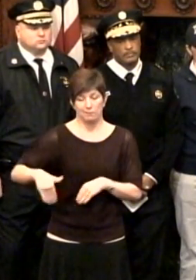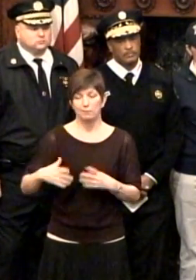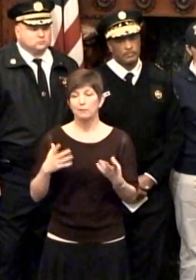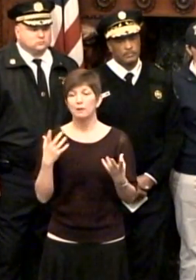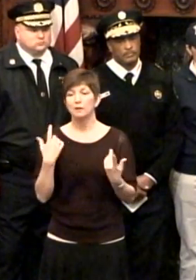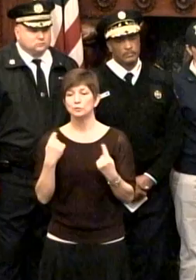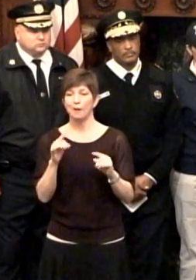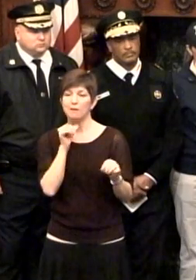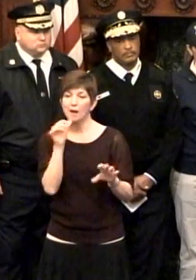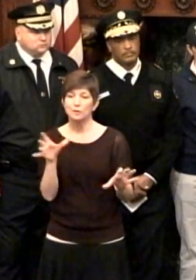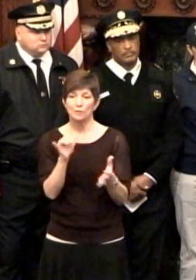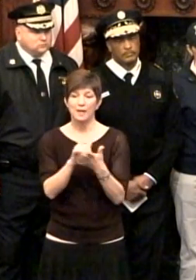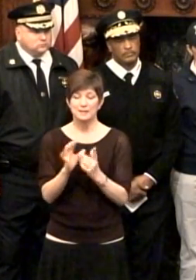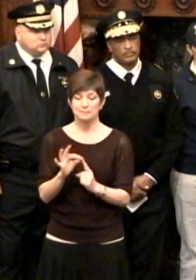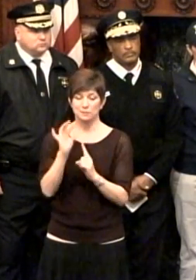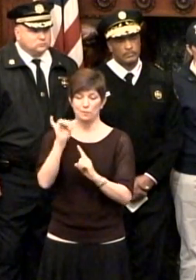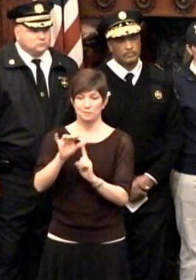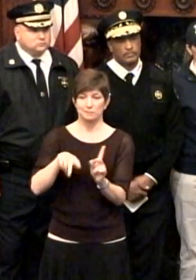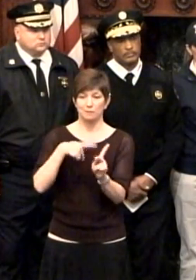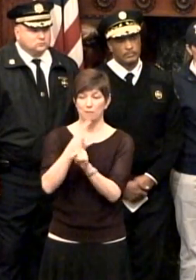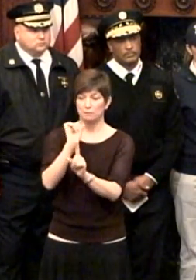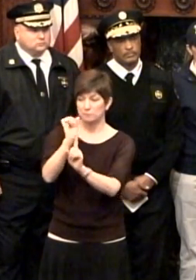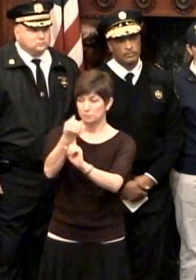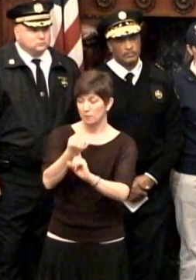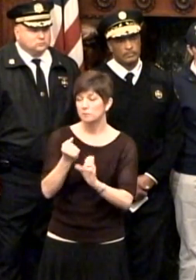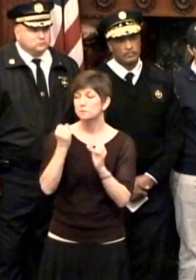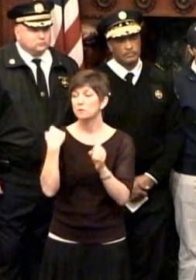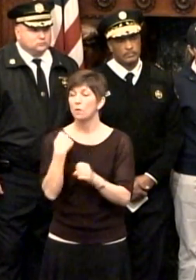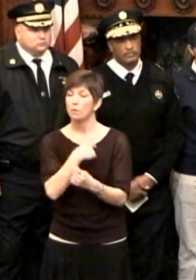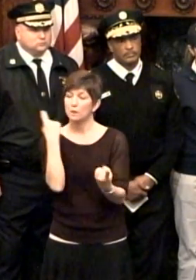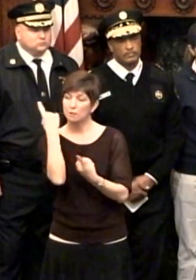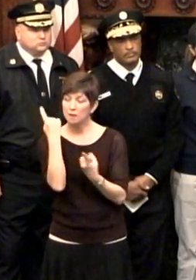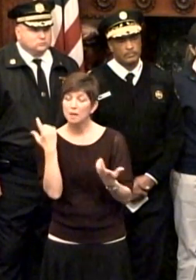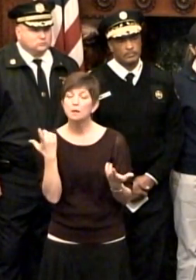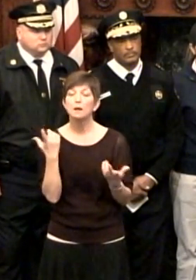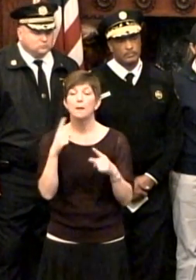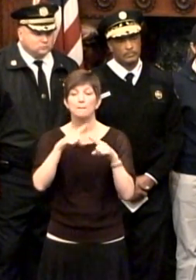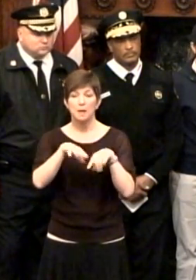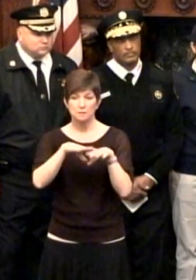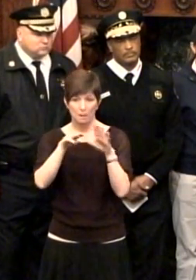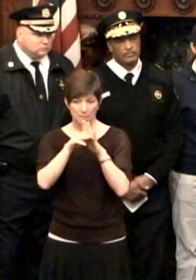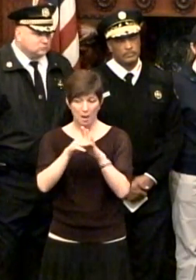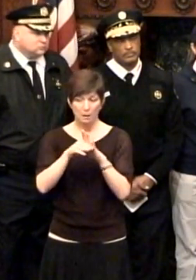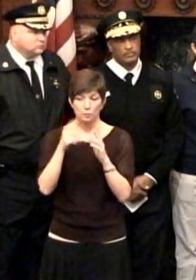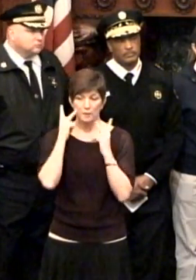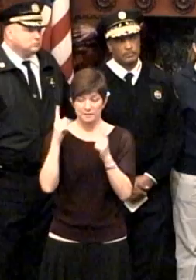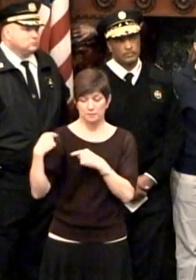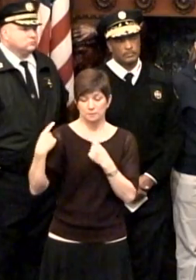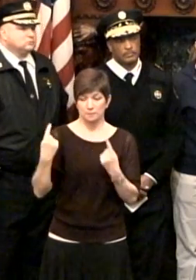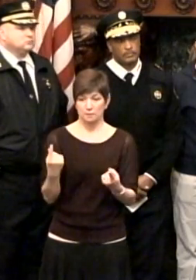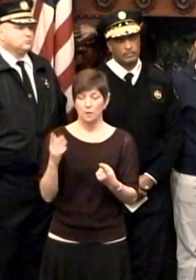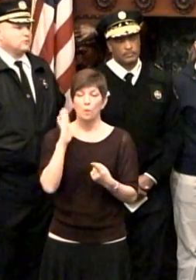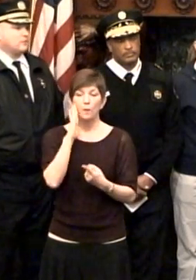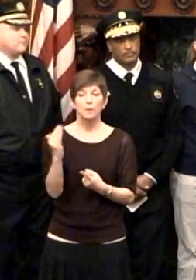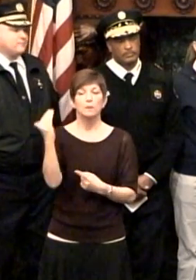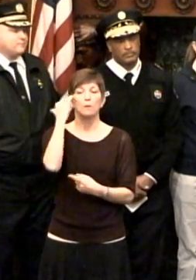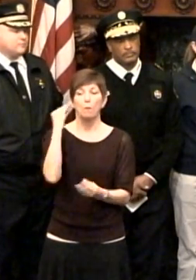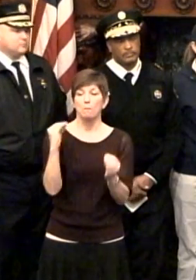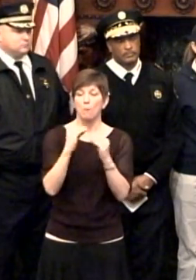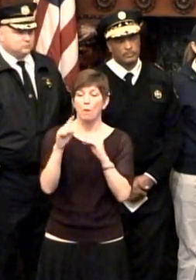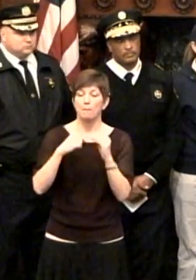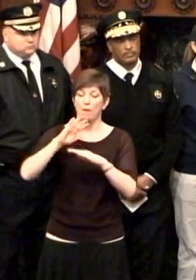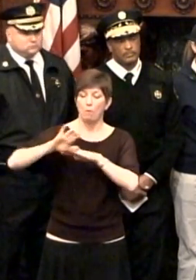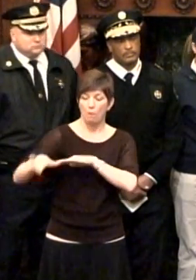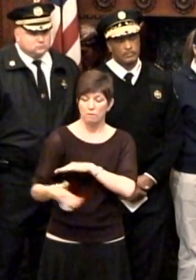to do that, especially in these kinds of situations. So we think, based on the models, we think we will know a lot more about